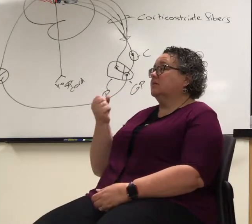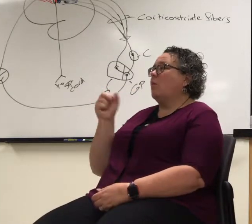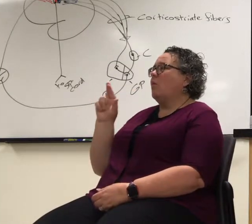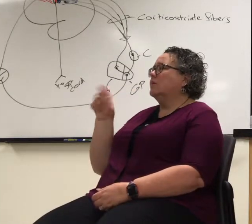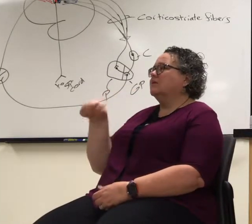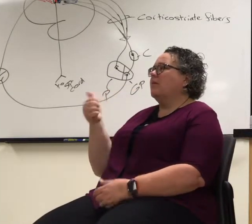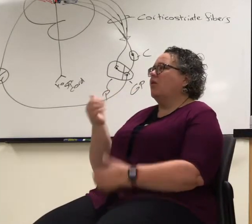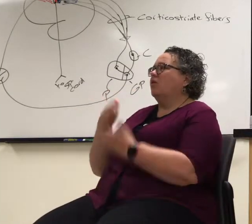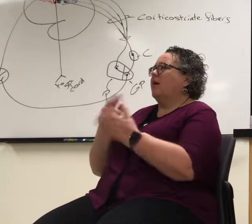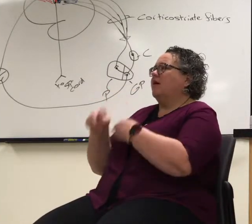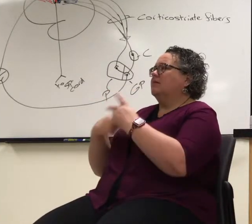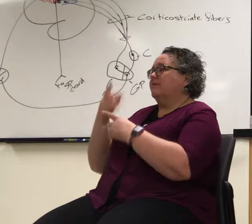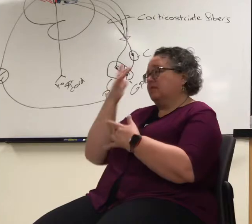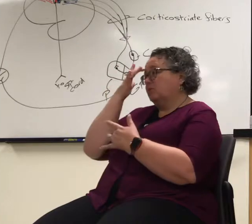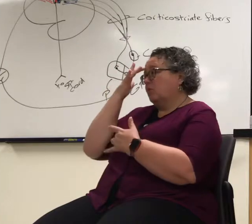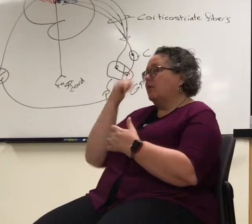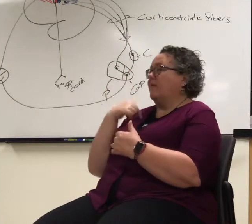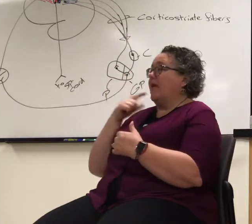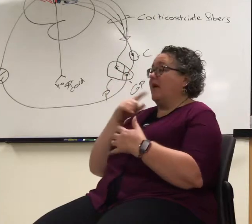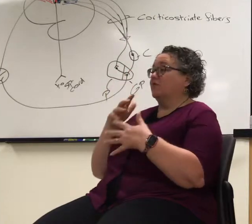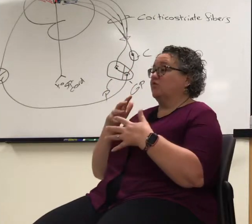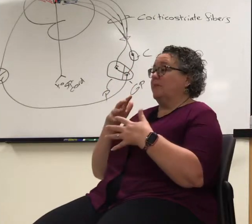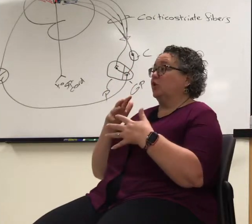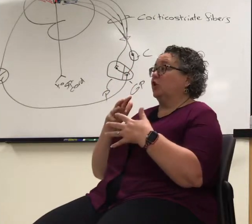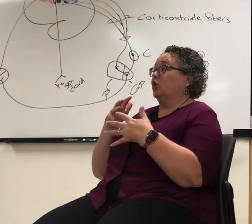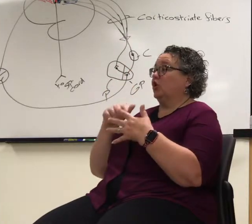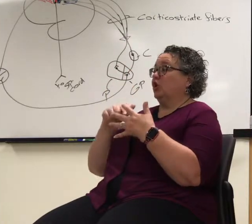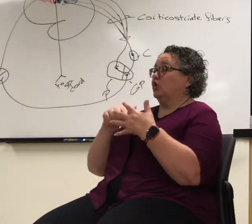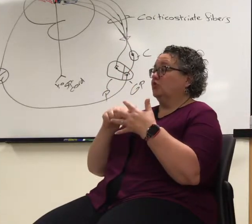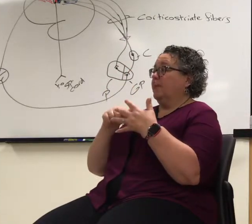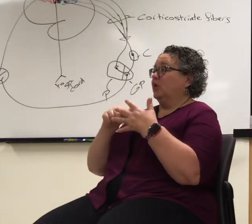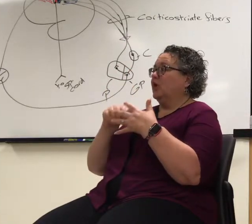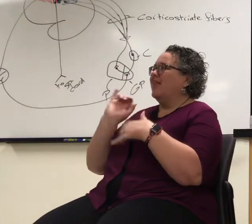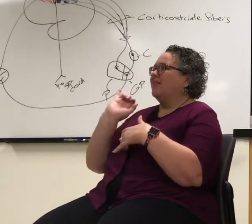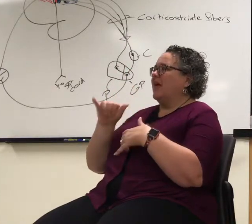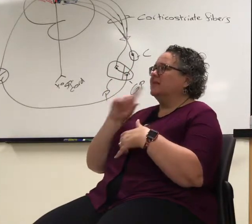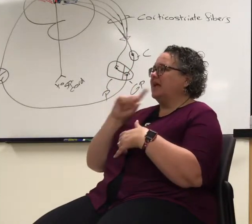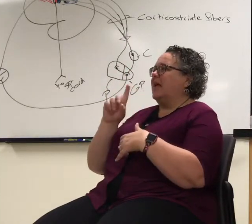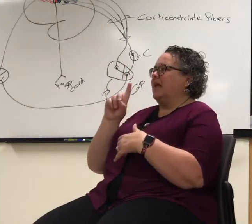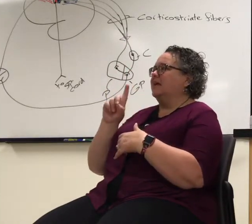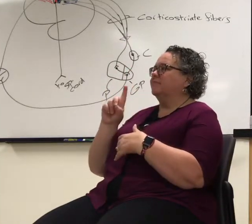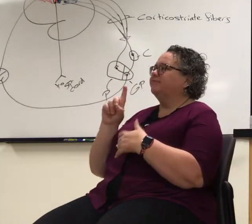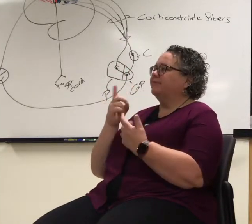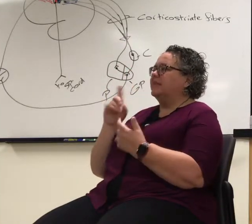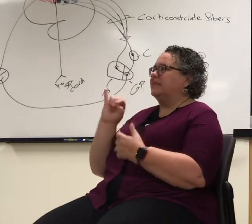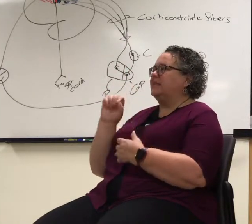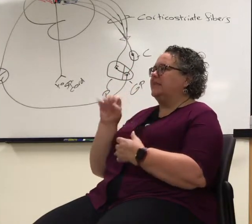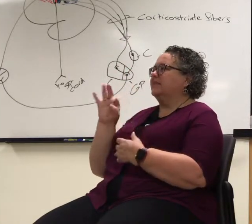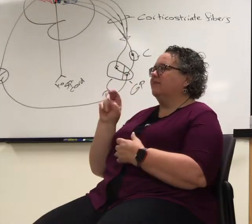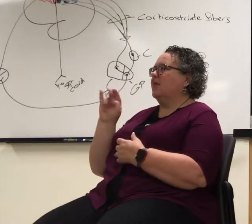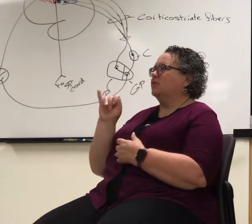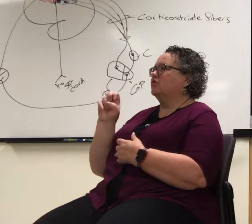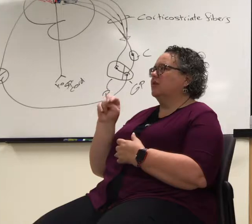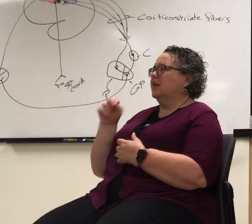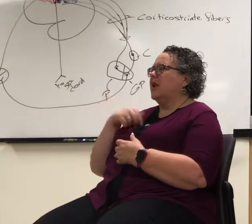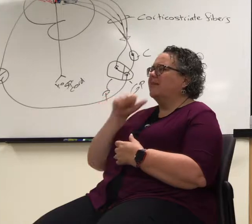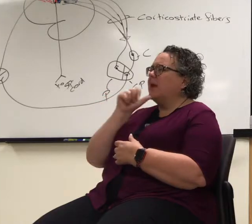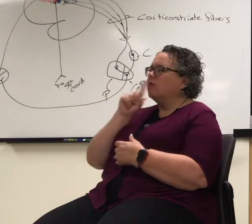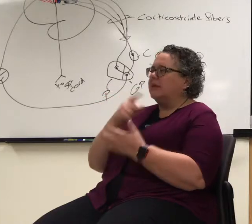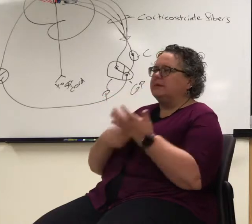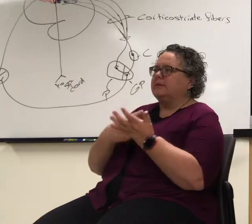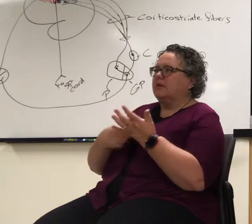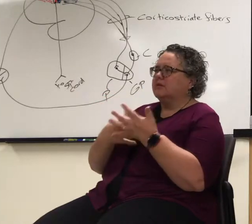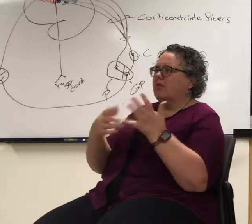have tremors and things like that, that's a dysfunction. I didn't get into too much detail. I don't really want to go there,